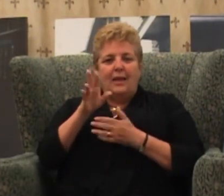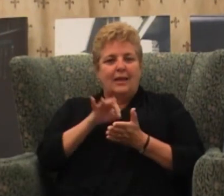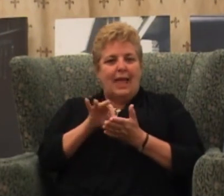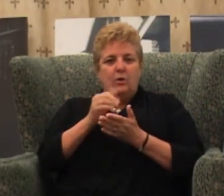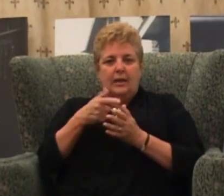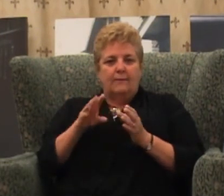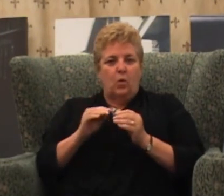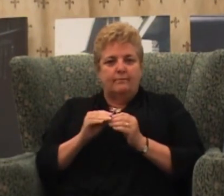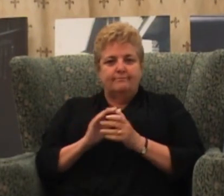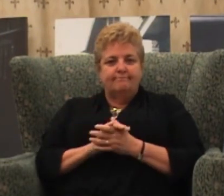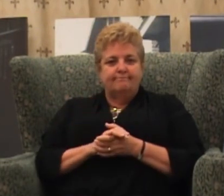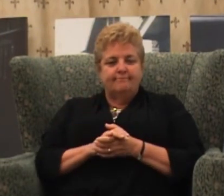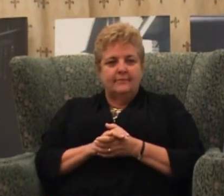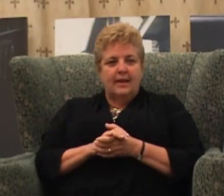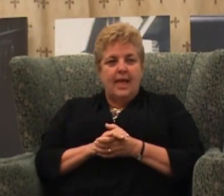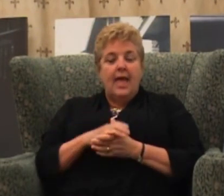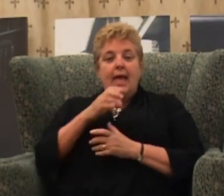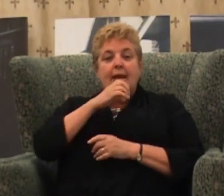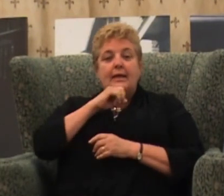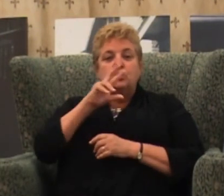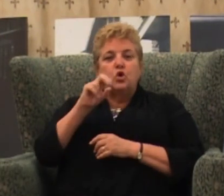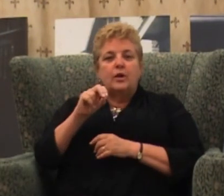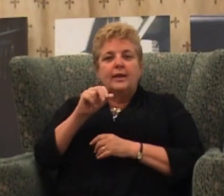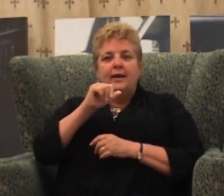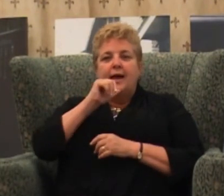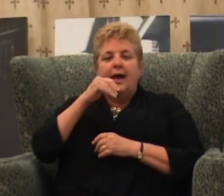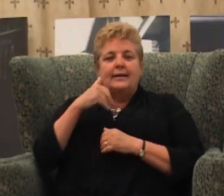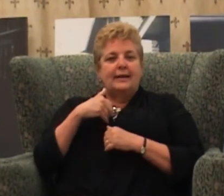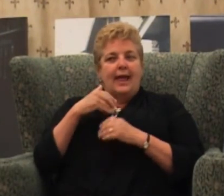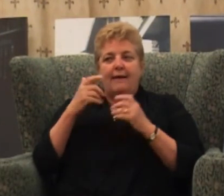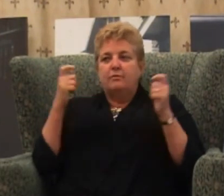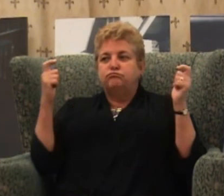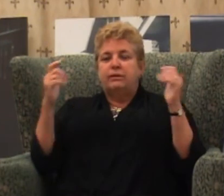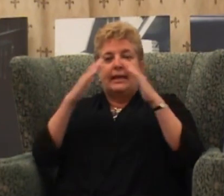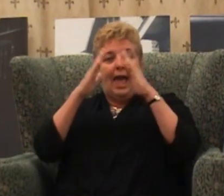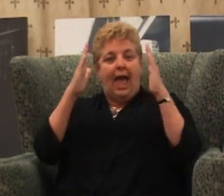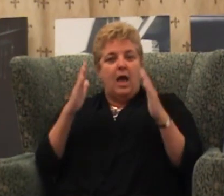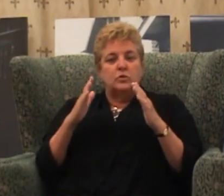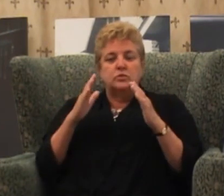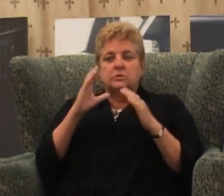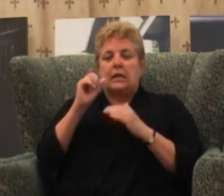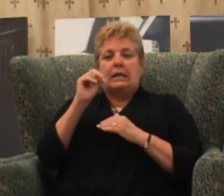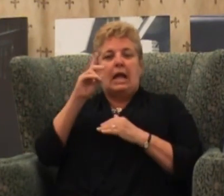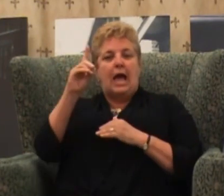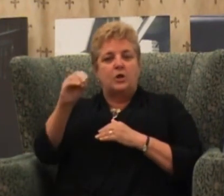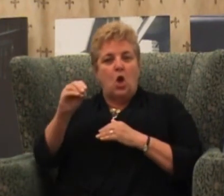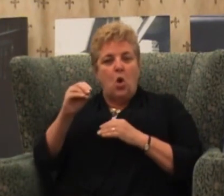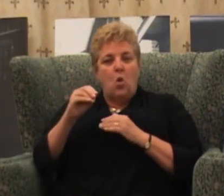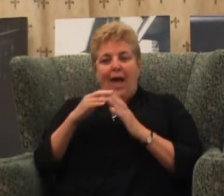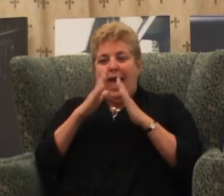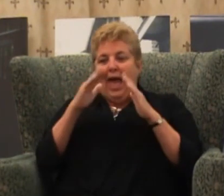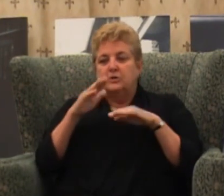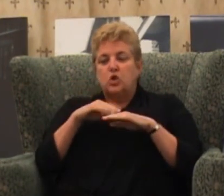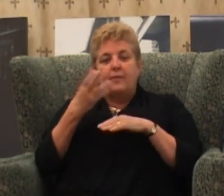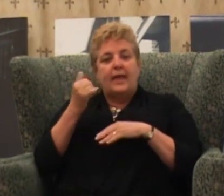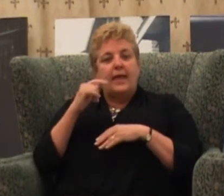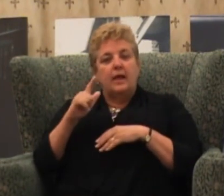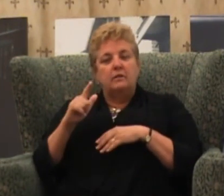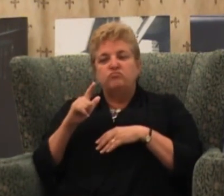By the time I was 30, I didn't have a mansion or a condominium nor a house on the hill. I was living back at home with